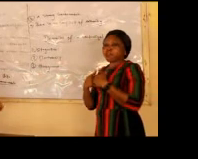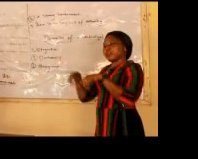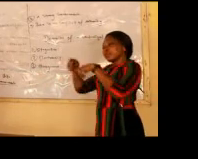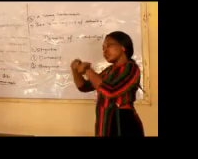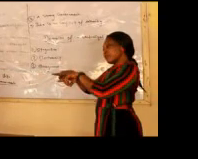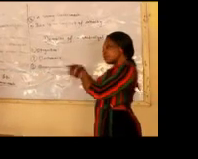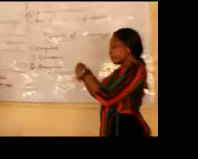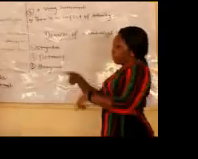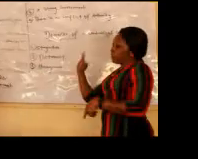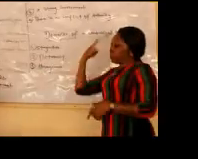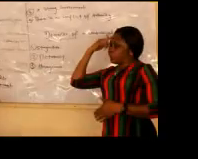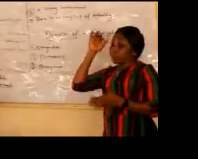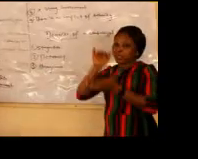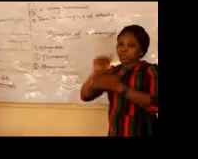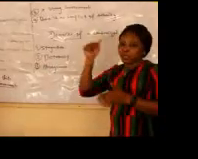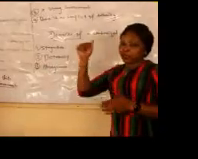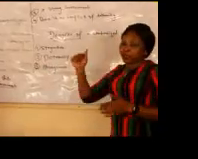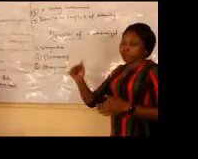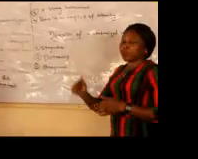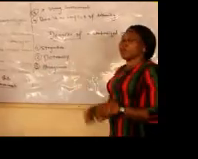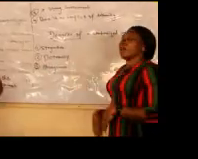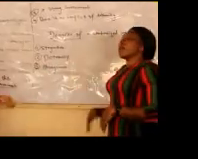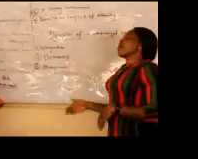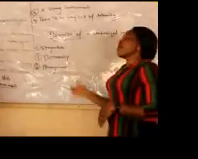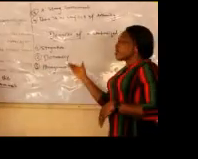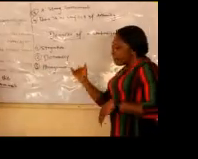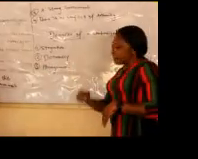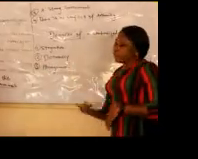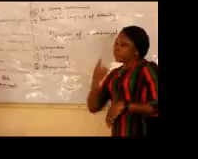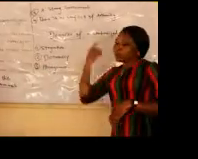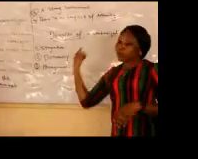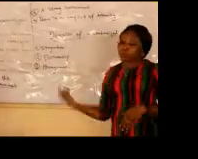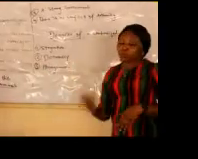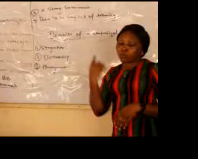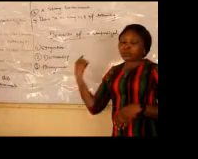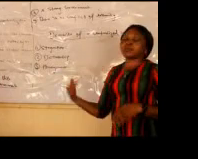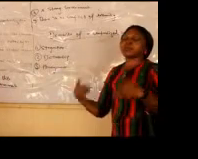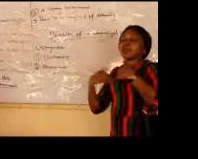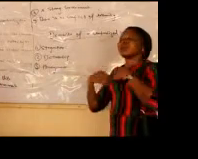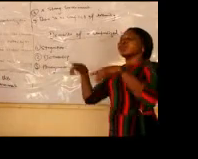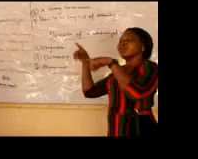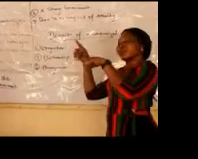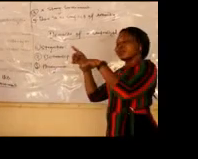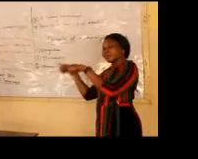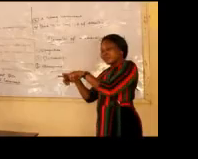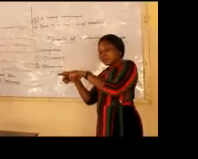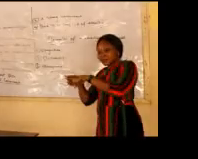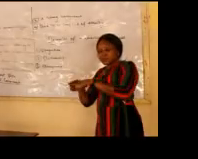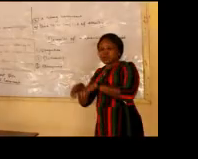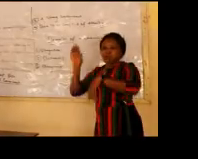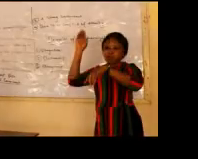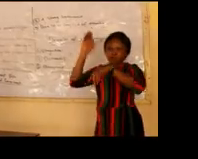belief, the same political belief, the same culture, and so on and so